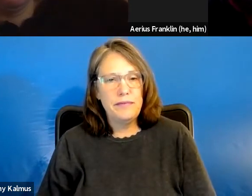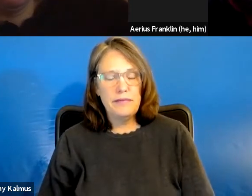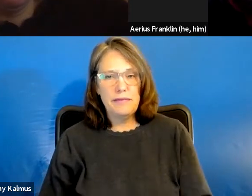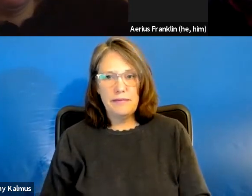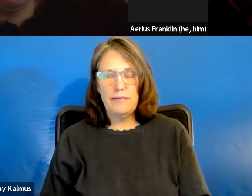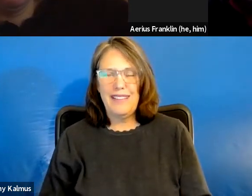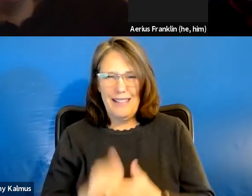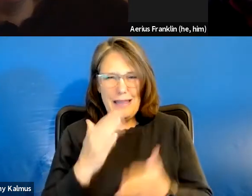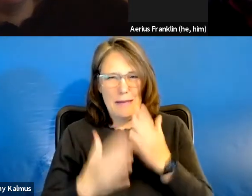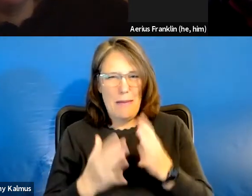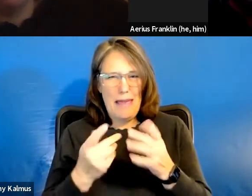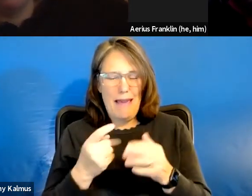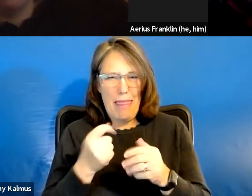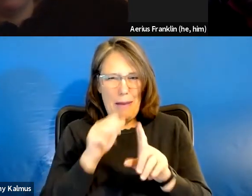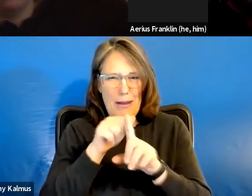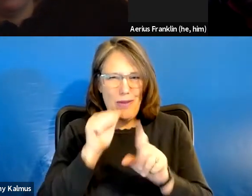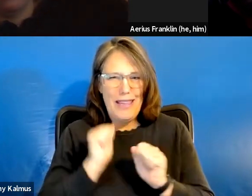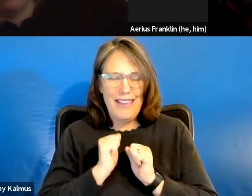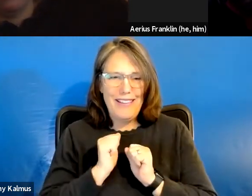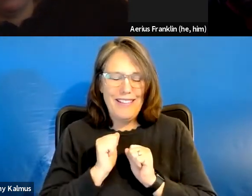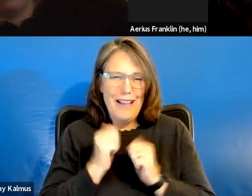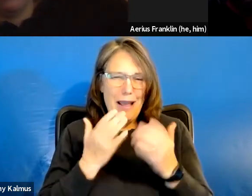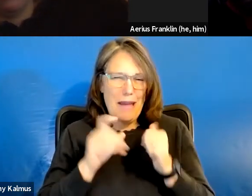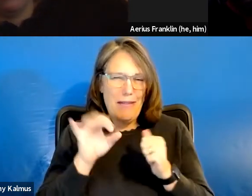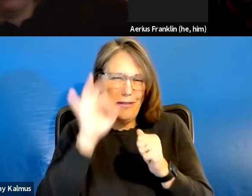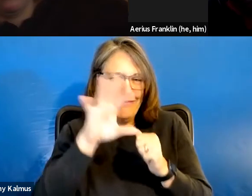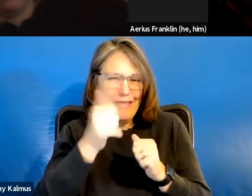This might be a little tricky. I might have to give another clue.